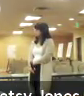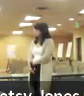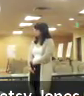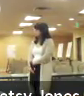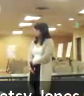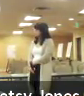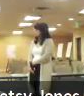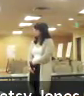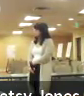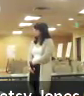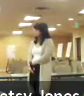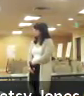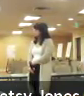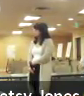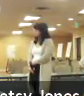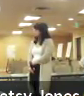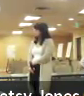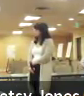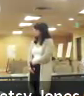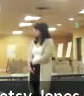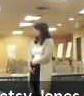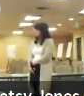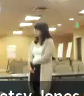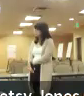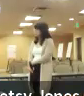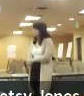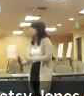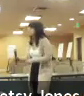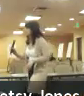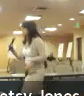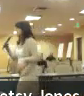that's a really challenging thing that fits in with the oversight piece of it.